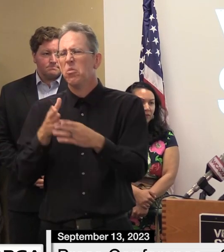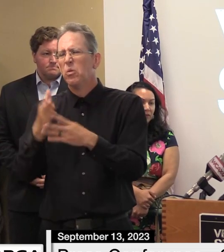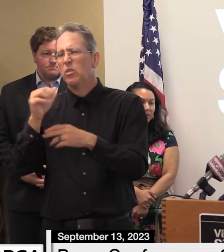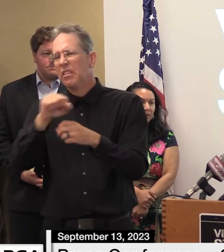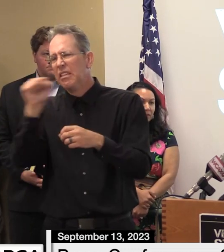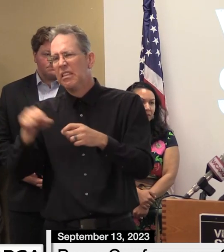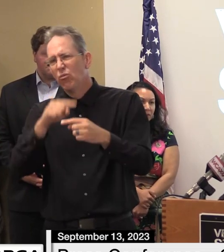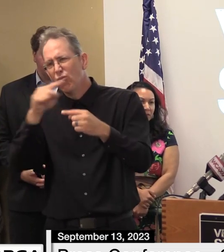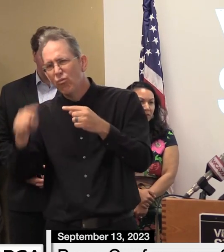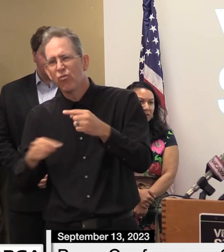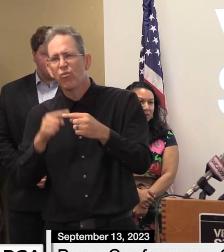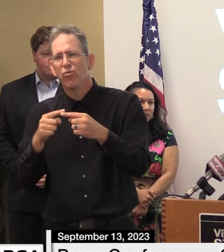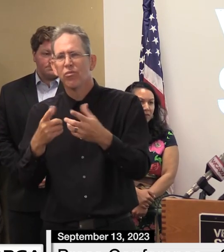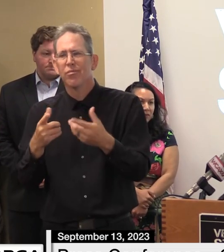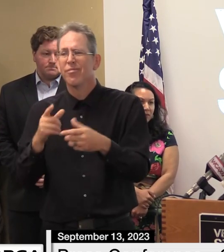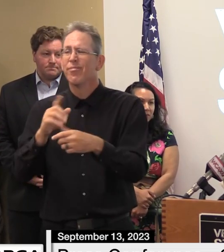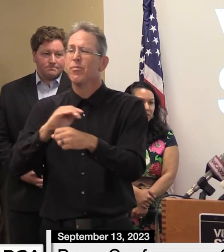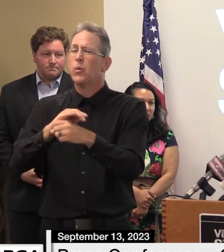COVID has,